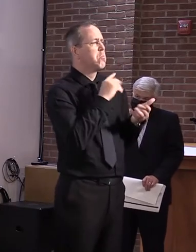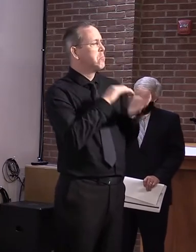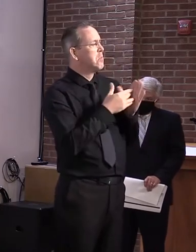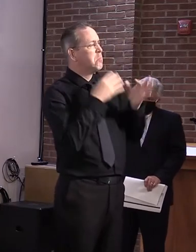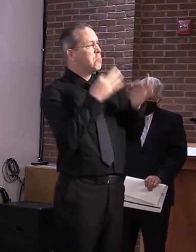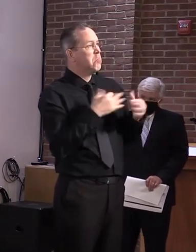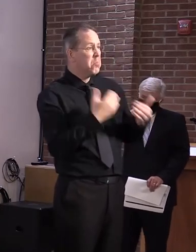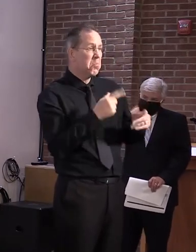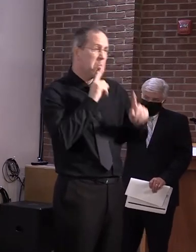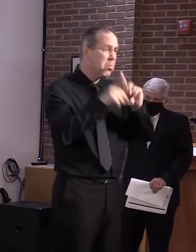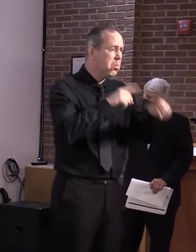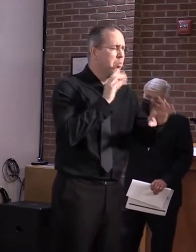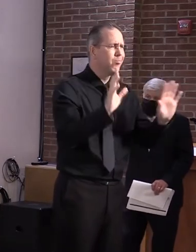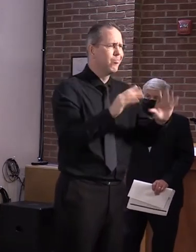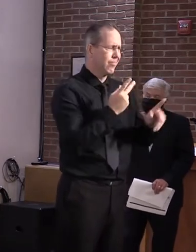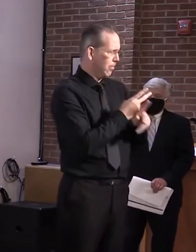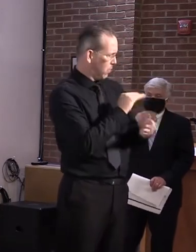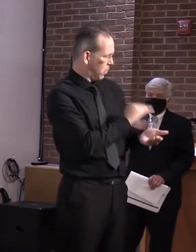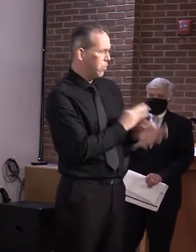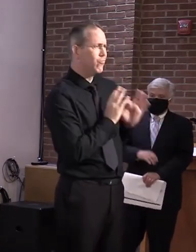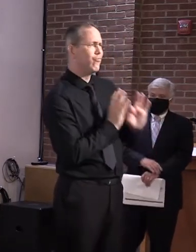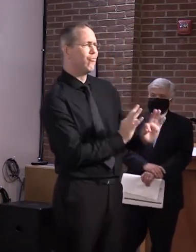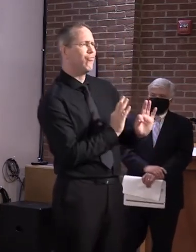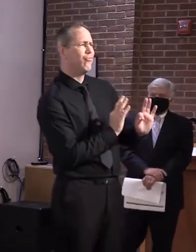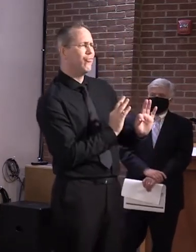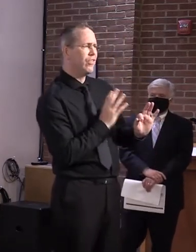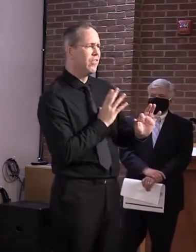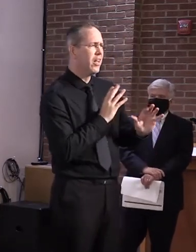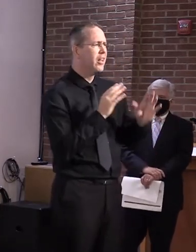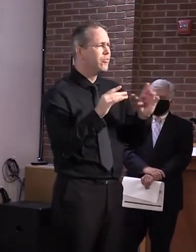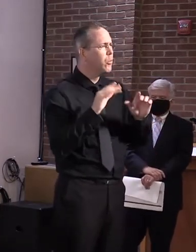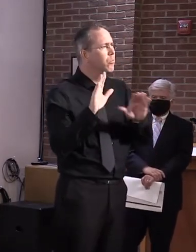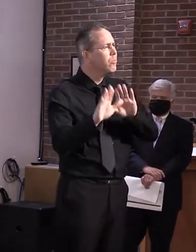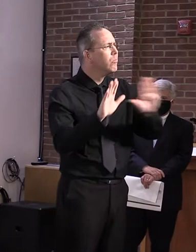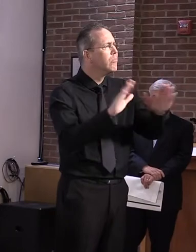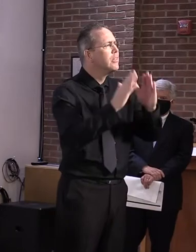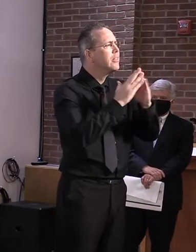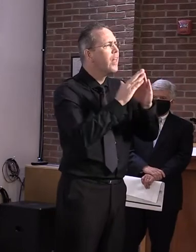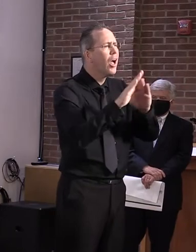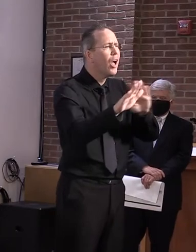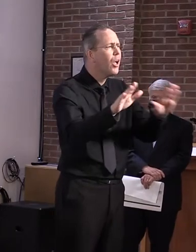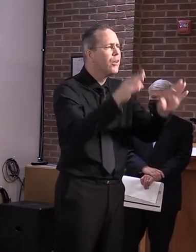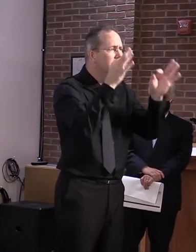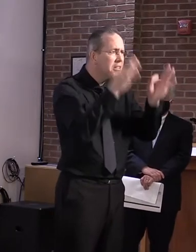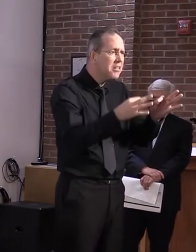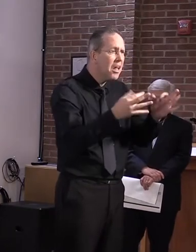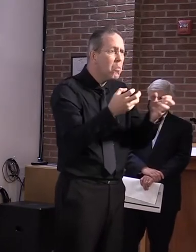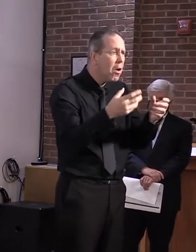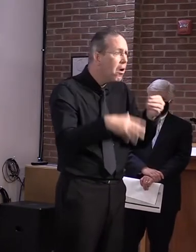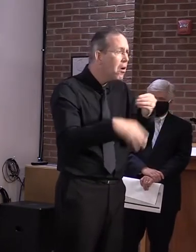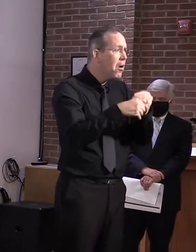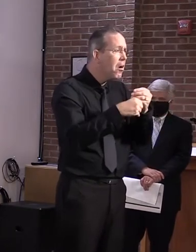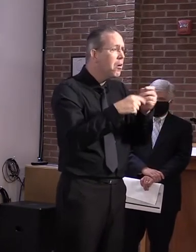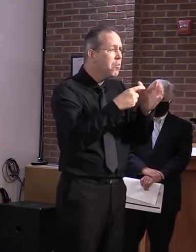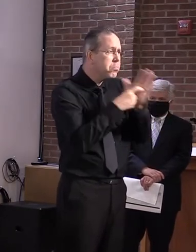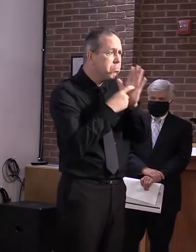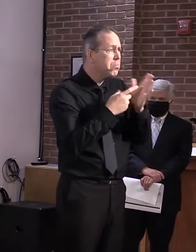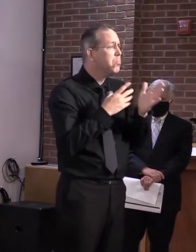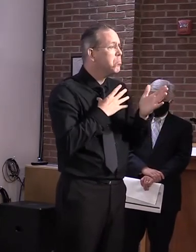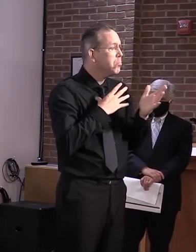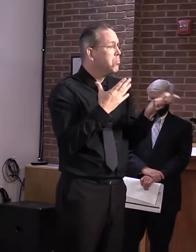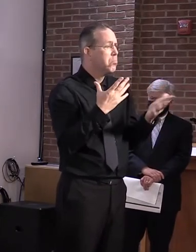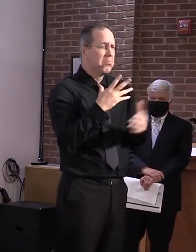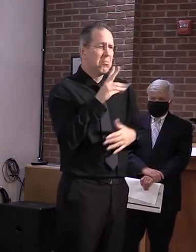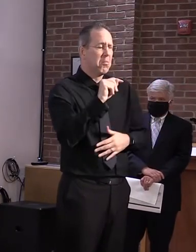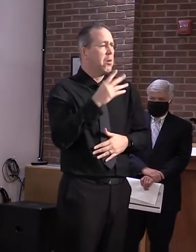with different communities, I think it's just the Vermont way, and it shows that it's working at least at this point in time.